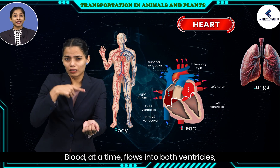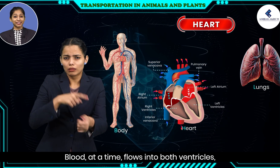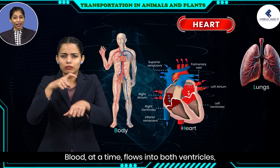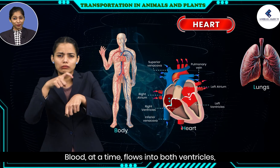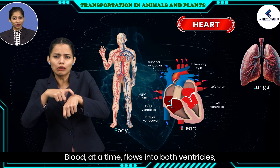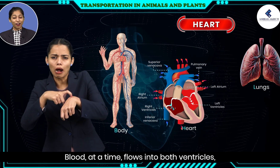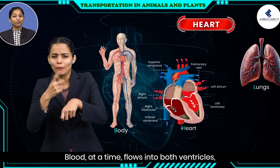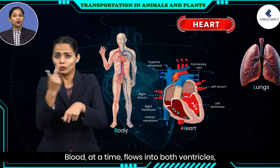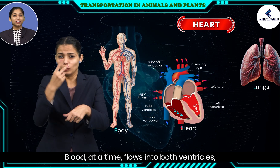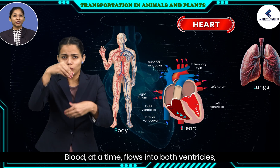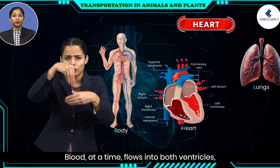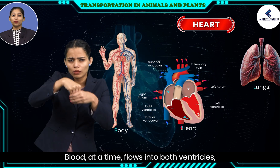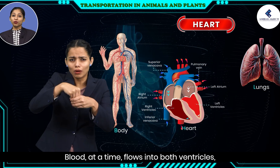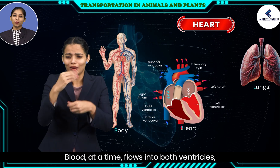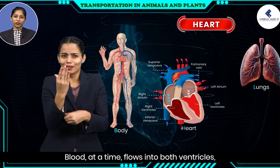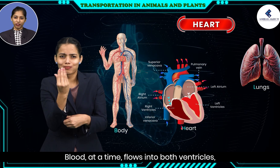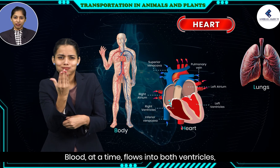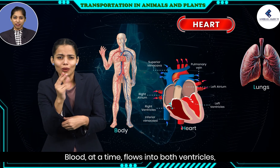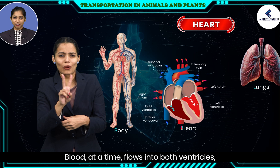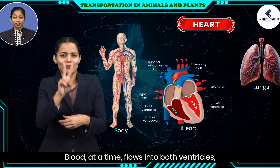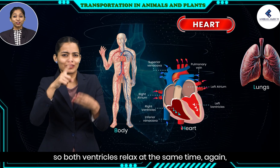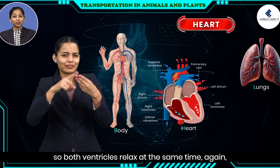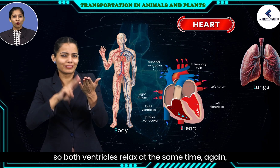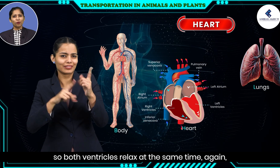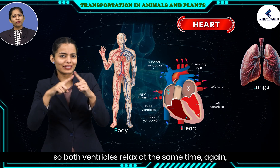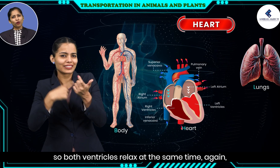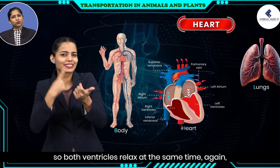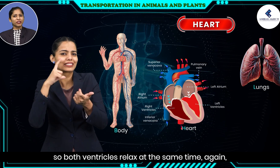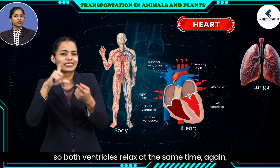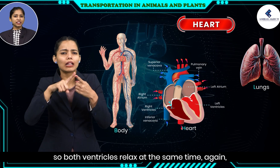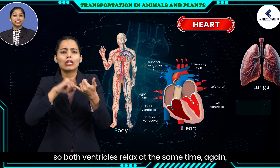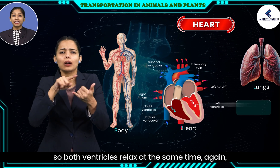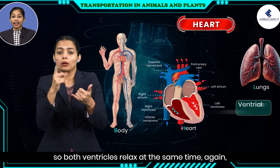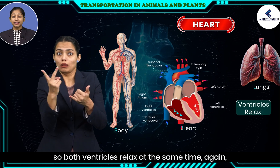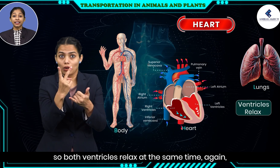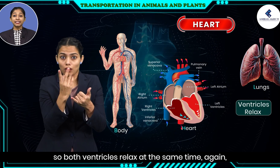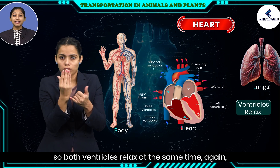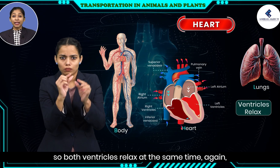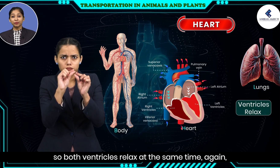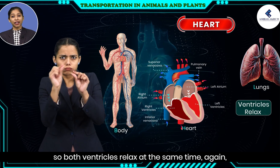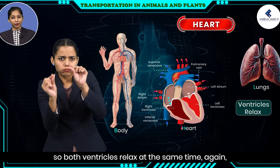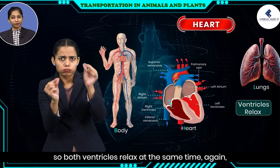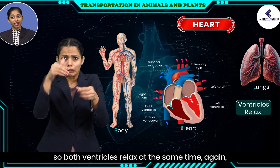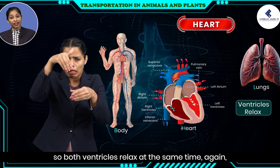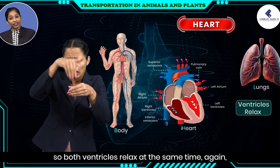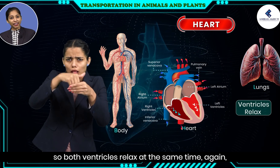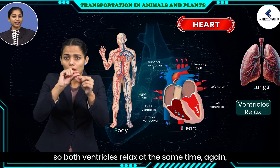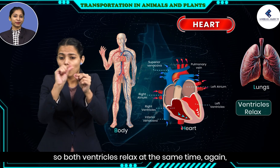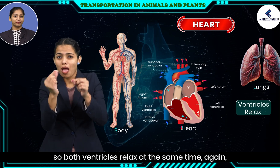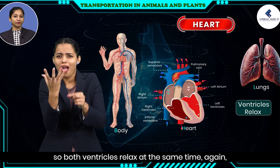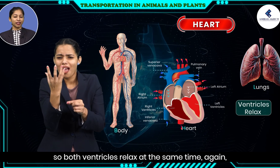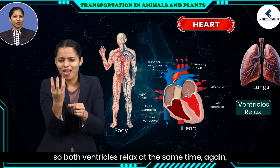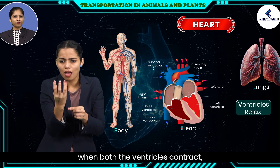Blood at a time flows into both ventricles. So, both ventricles relax at the same time